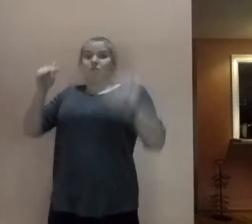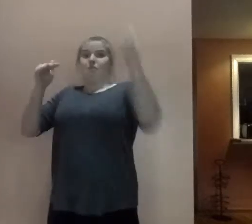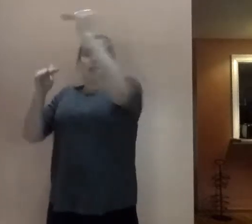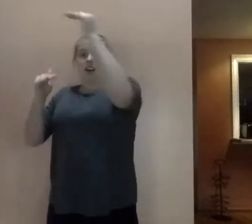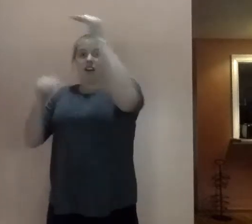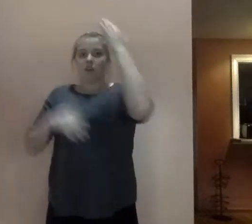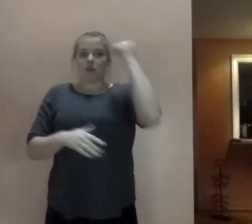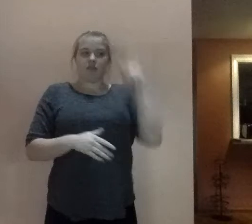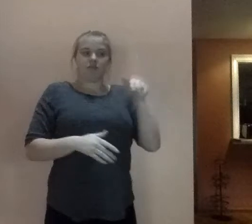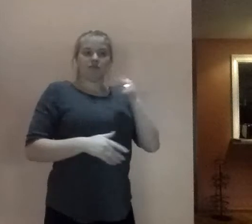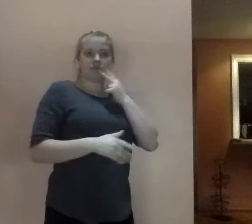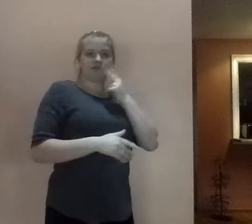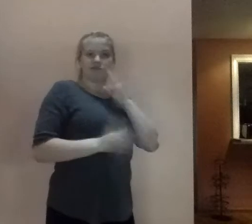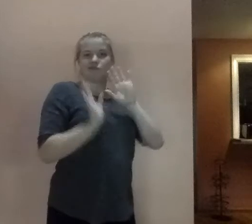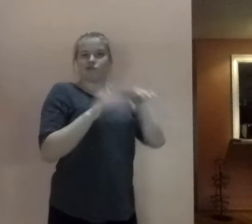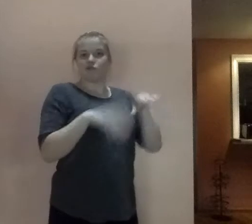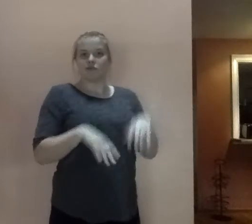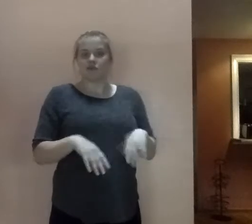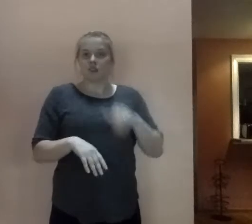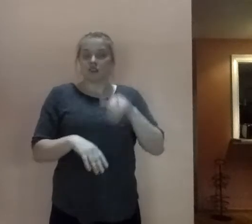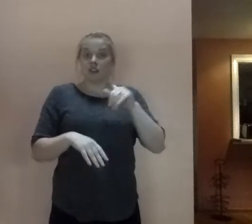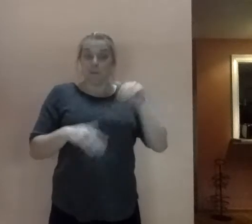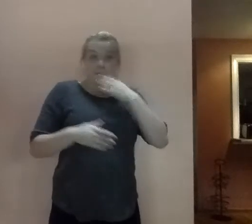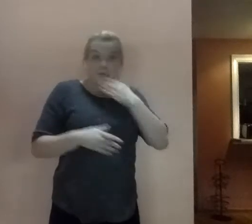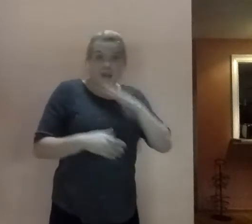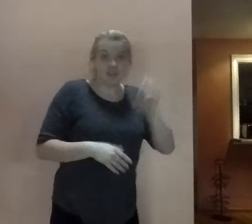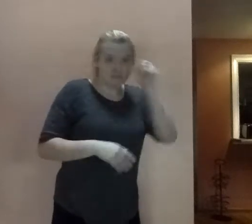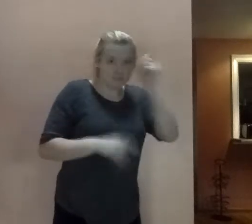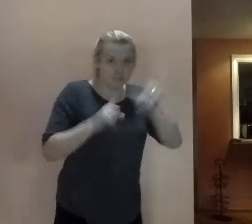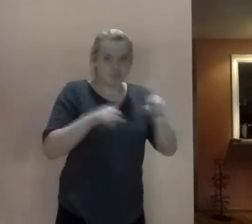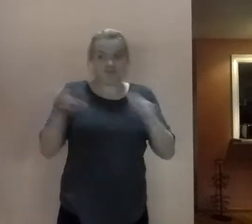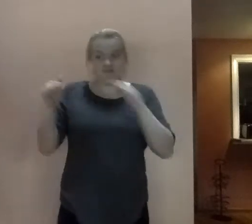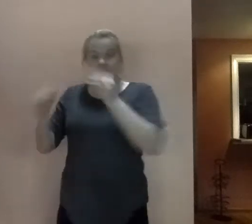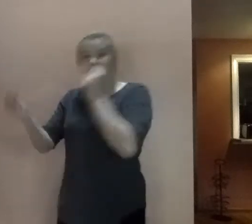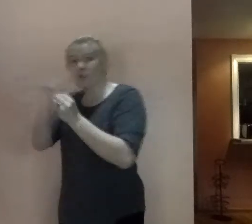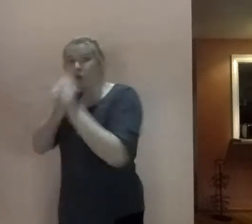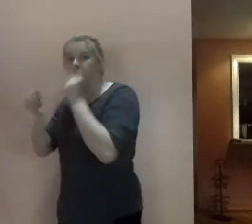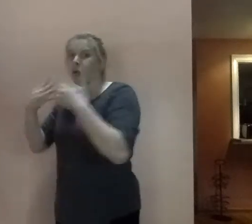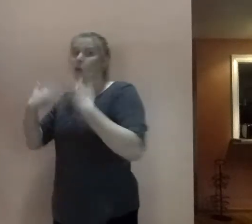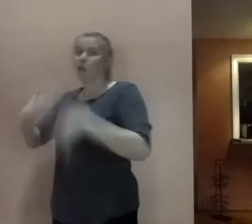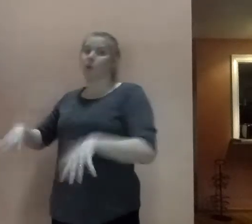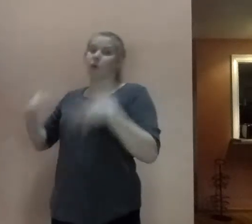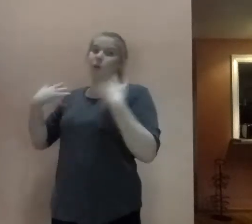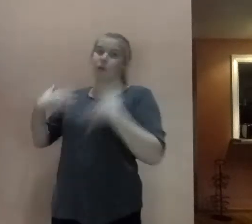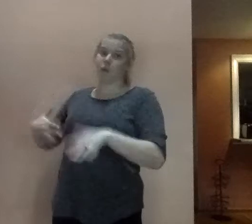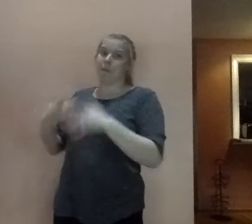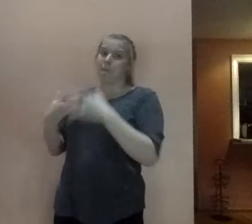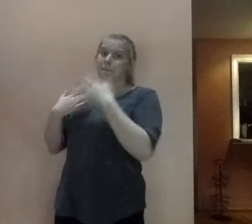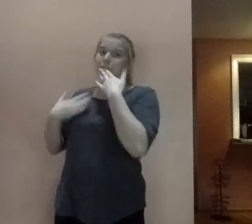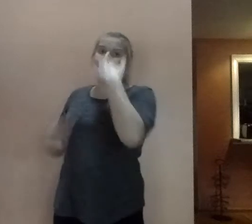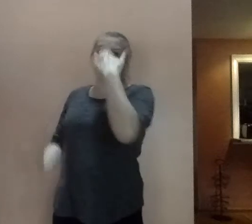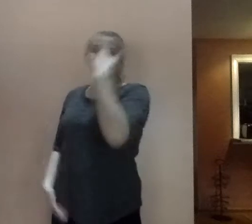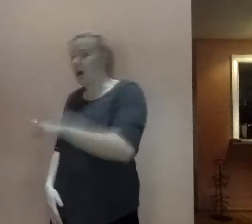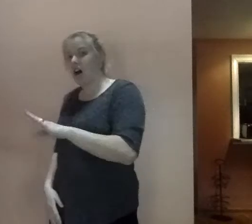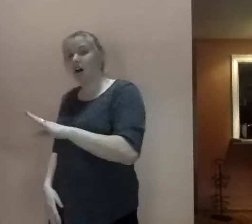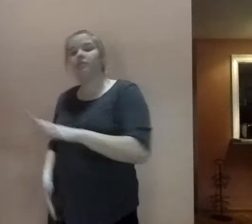one message to the researchers who are looking for the cause of diabetes and the cause of clogged arteries and the cause of high blood pressure and the